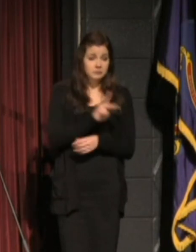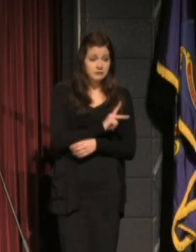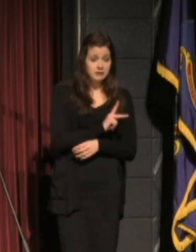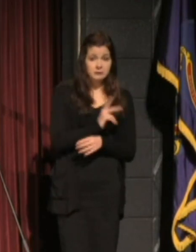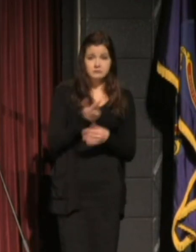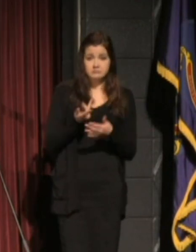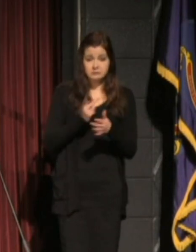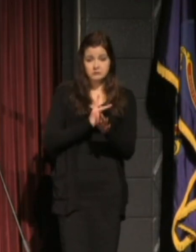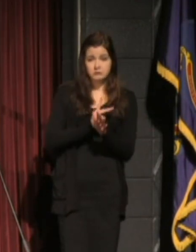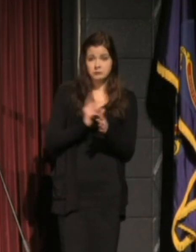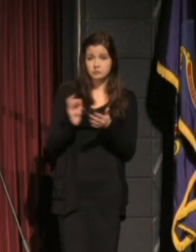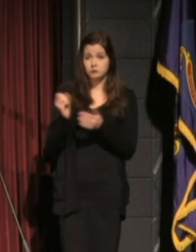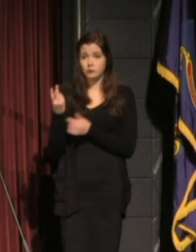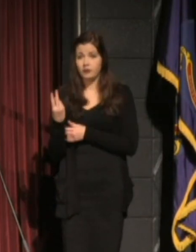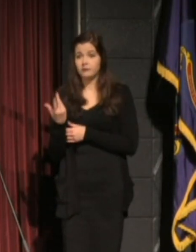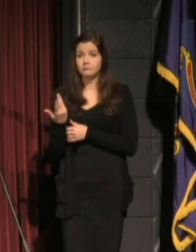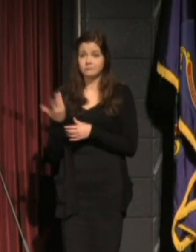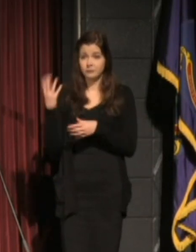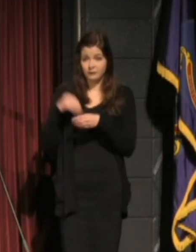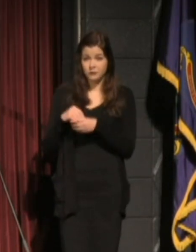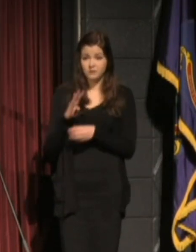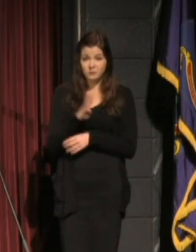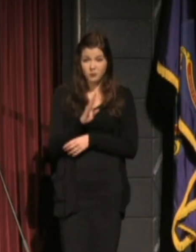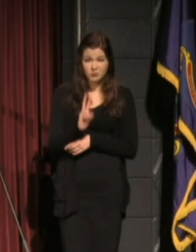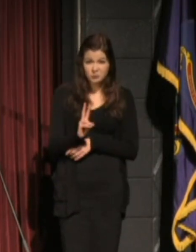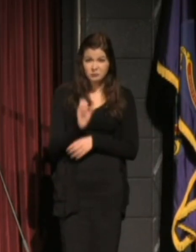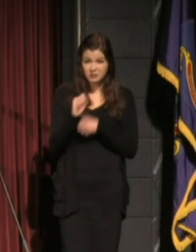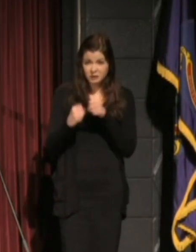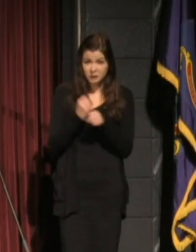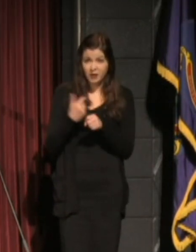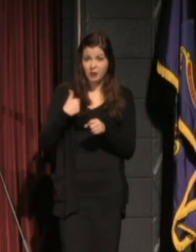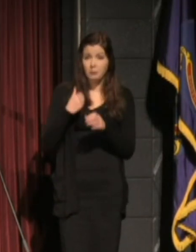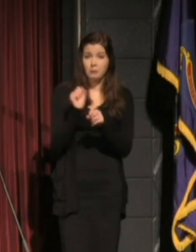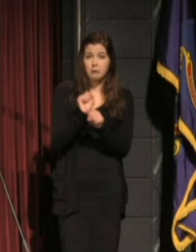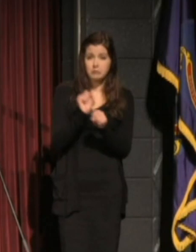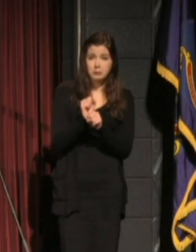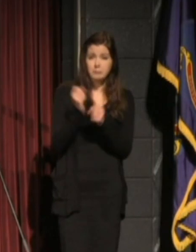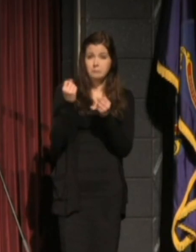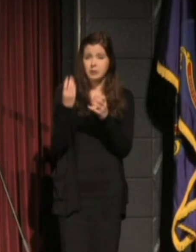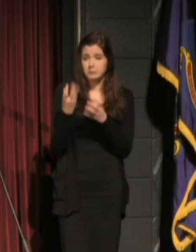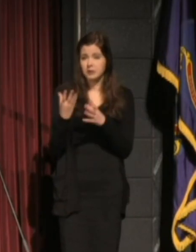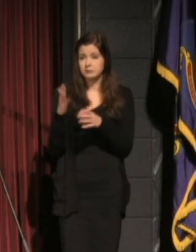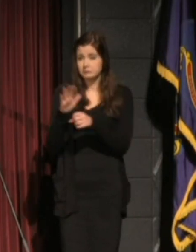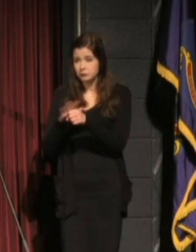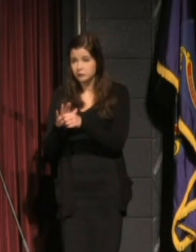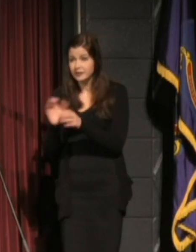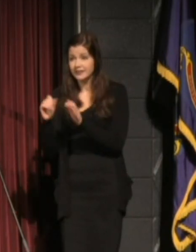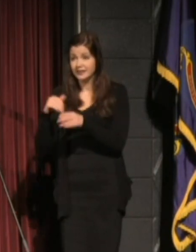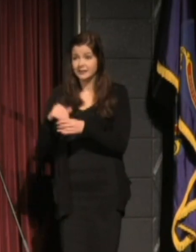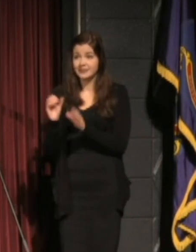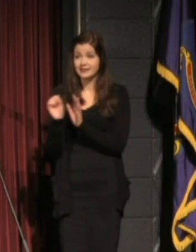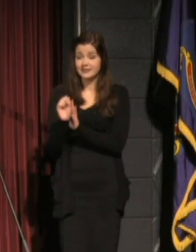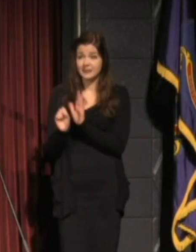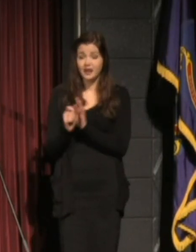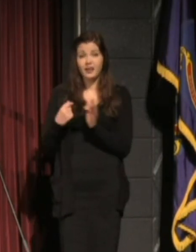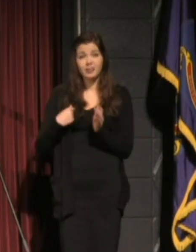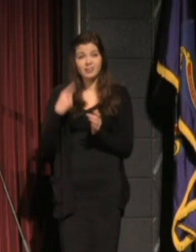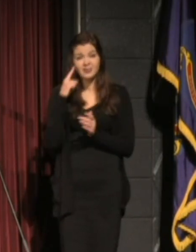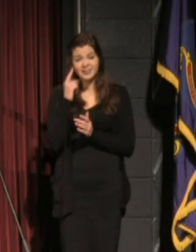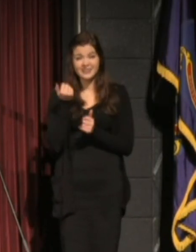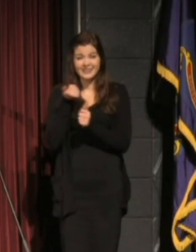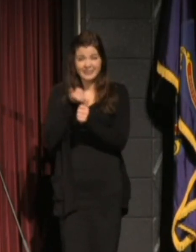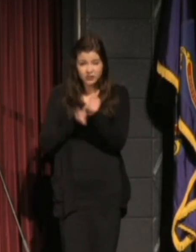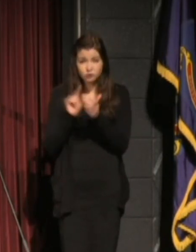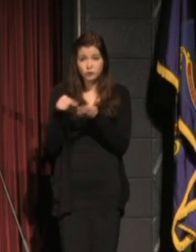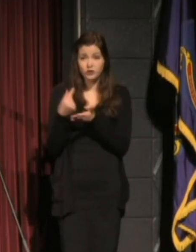42 years. I worked in several communities around the state. I believe that each commencement